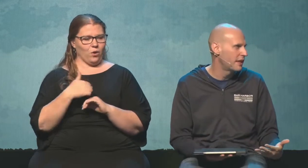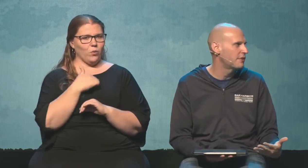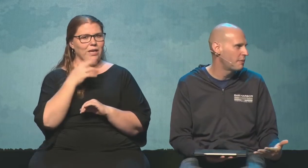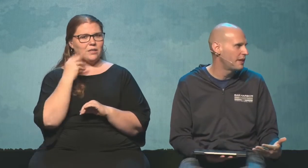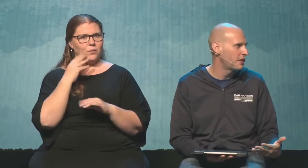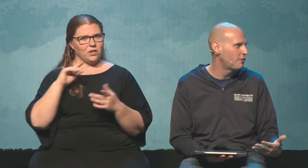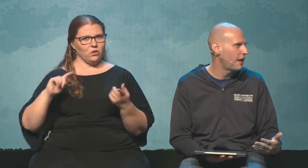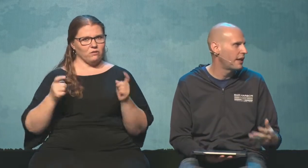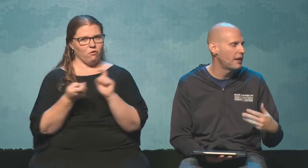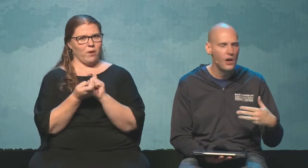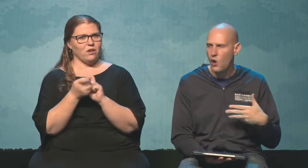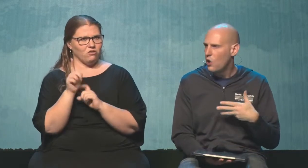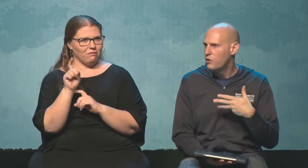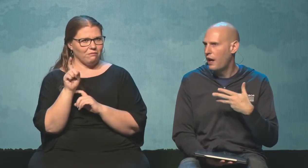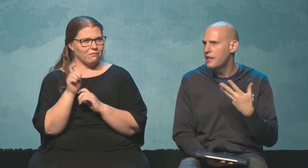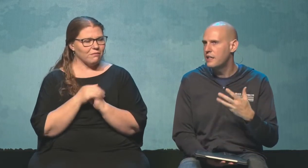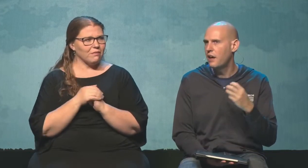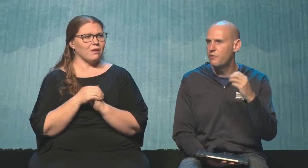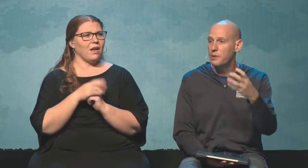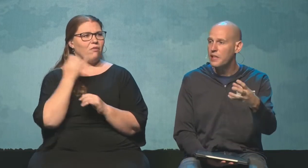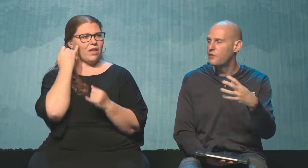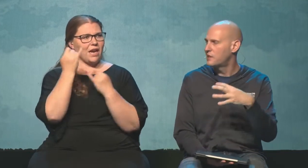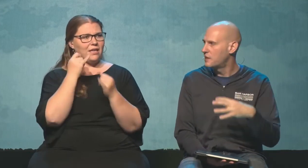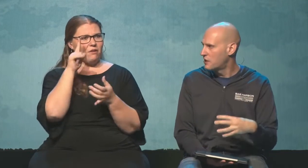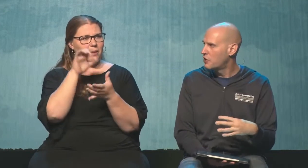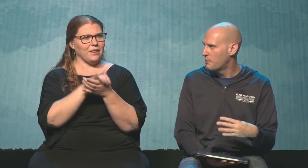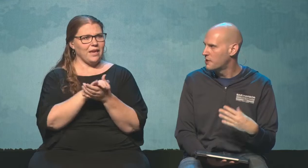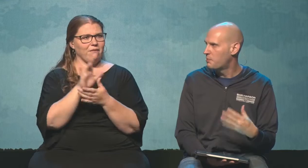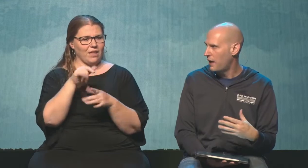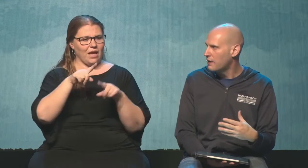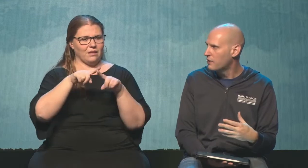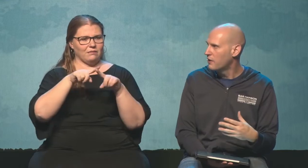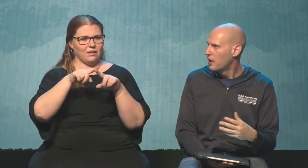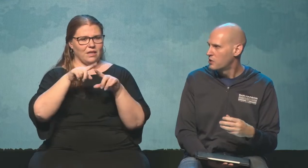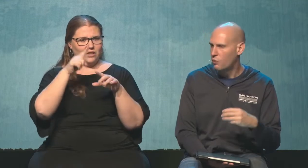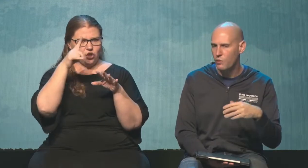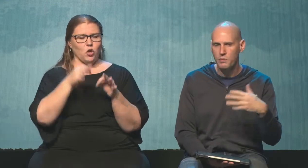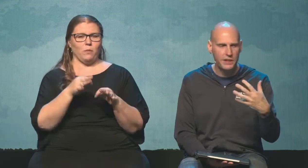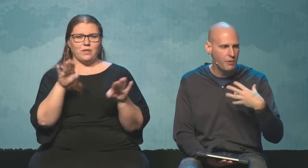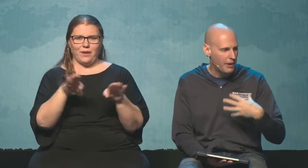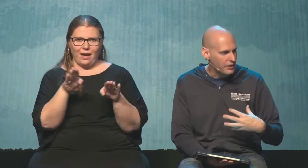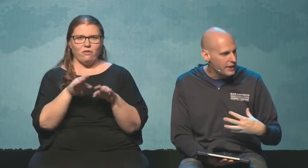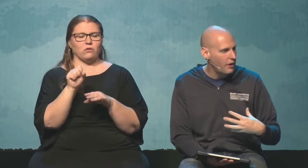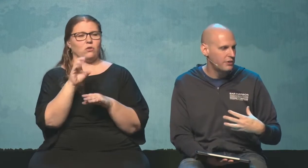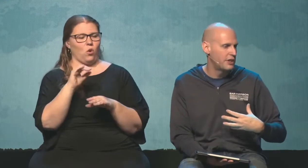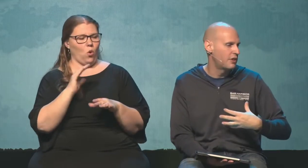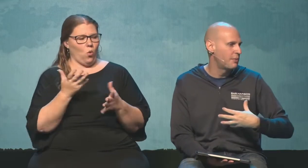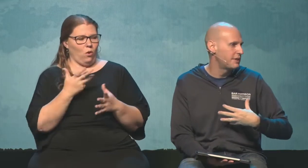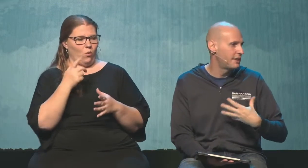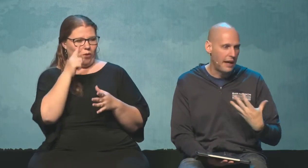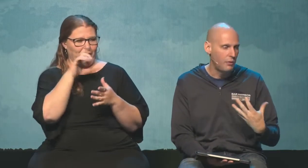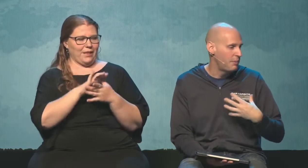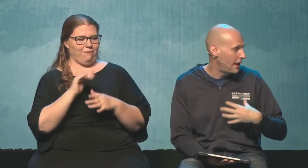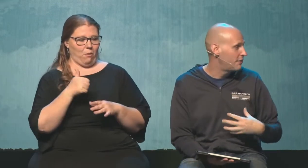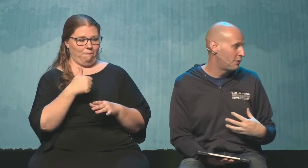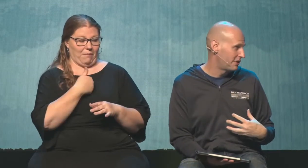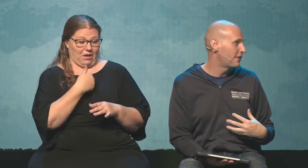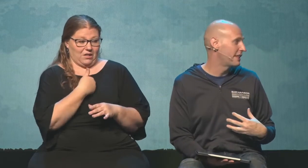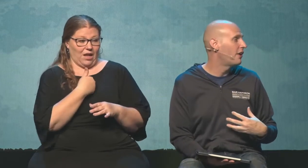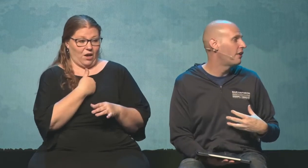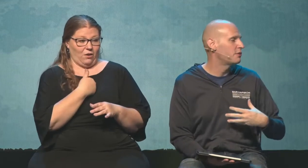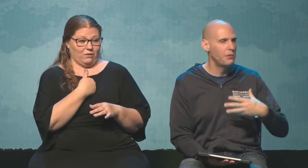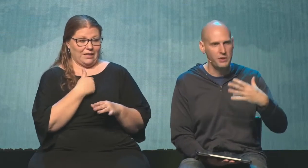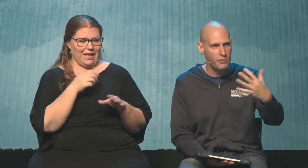experiencing transformation, right? Like, the idea of belief is that it determines behavior. So what we believe about ourselves determines how we behave